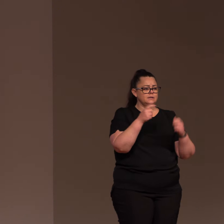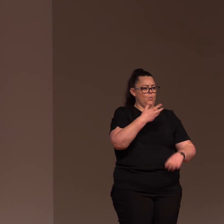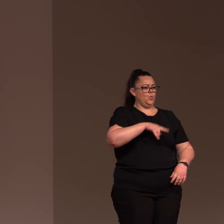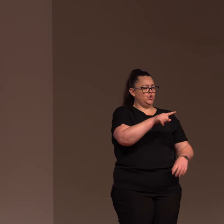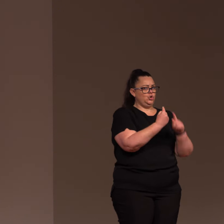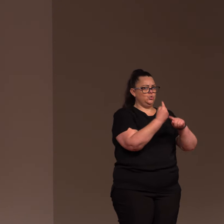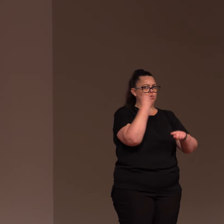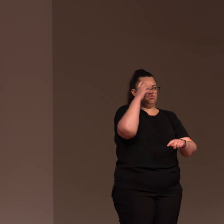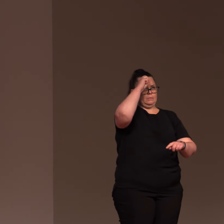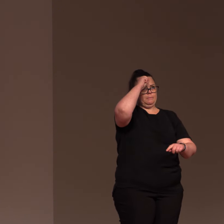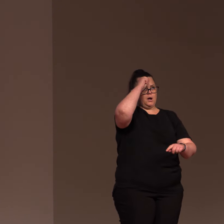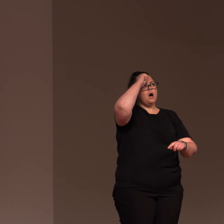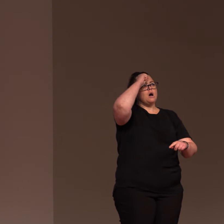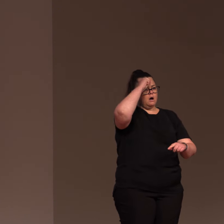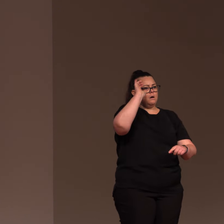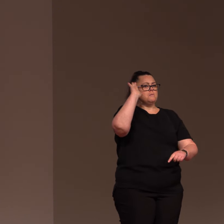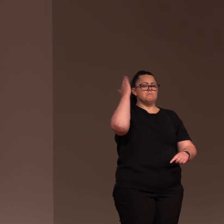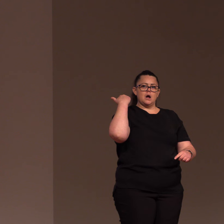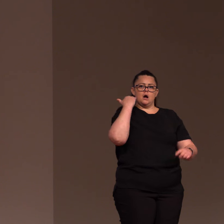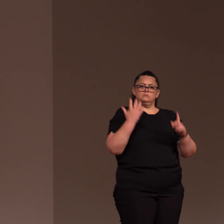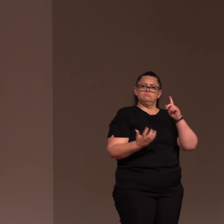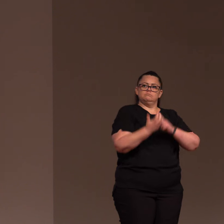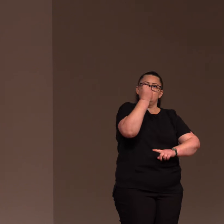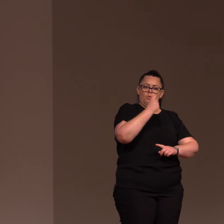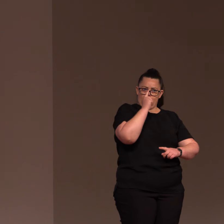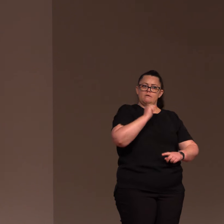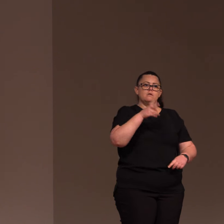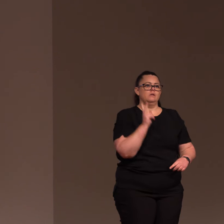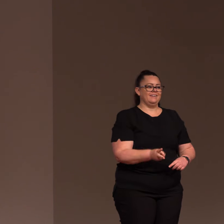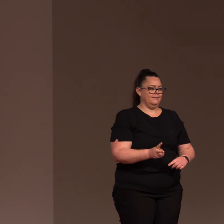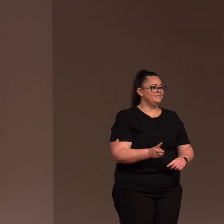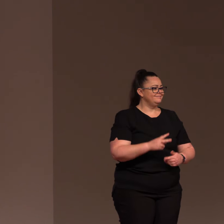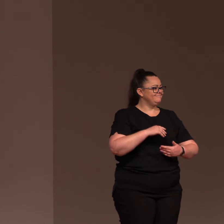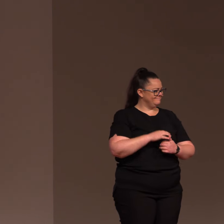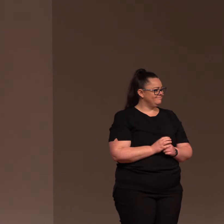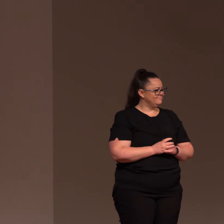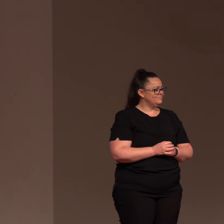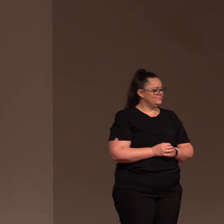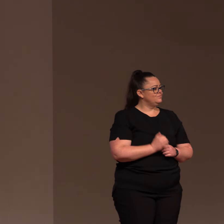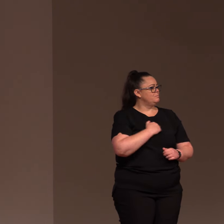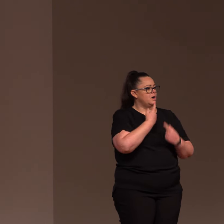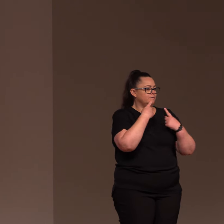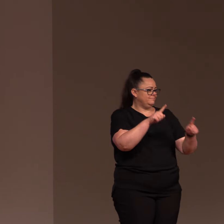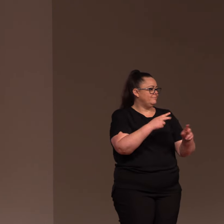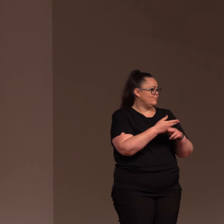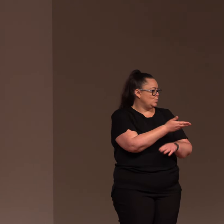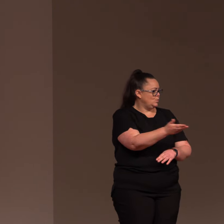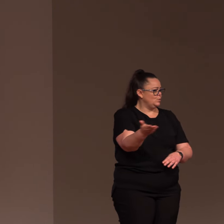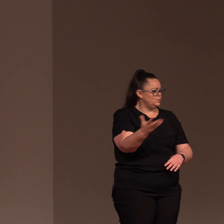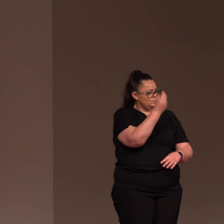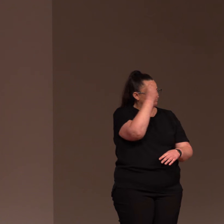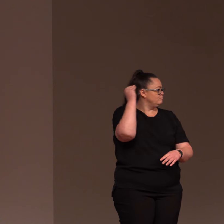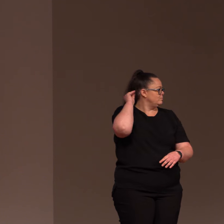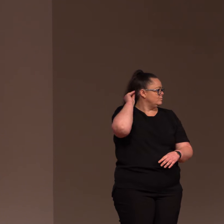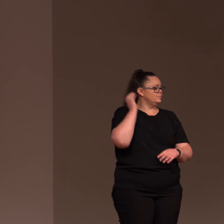you and they'll always be there. So that's my little message for you today. A big thank you to our honourable